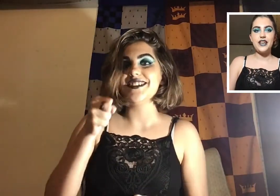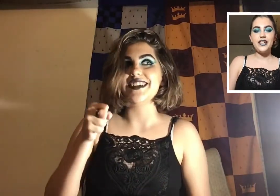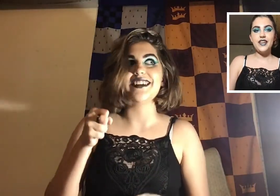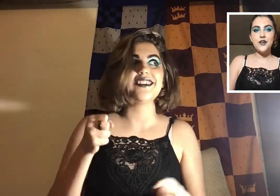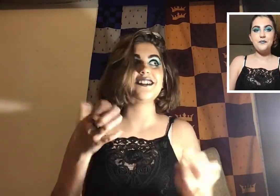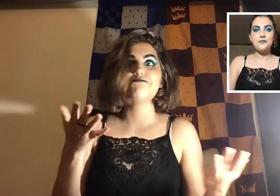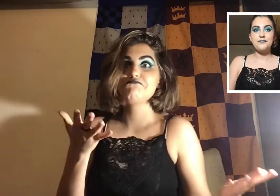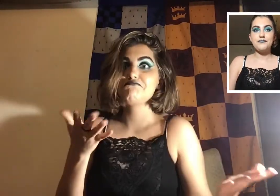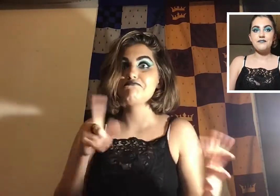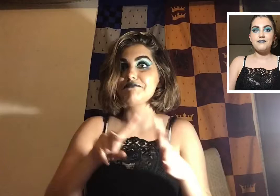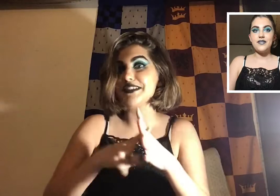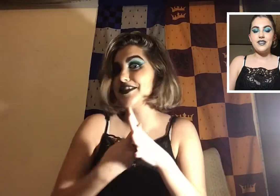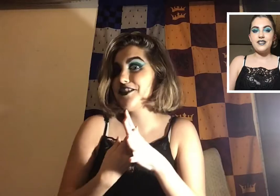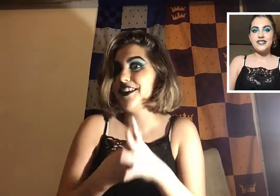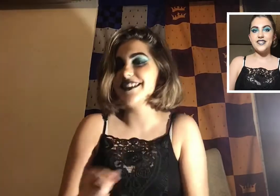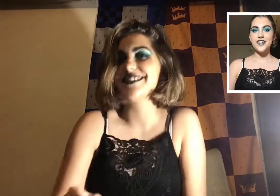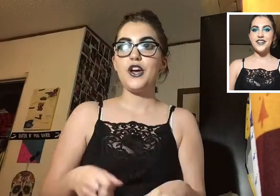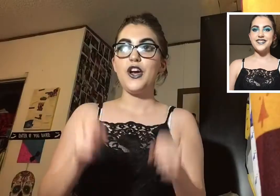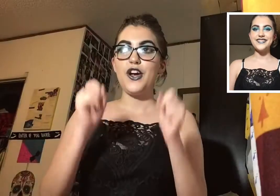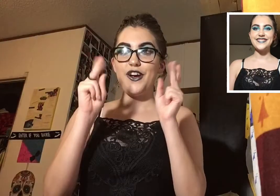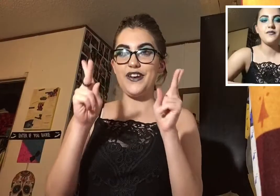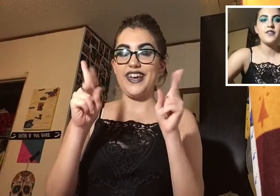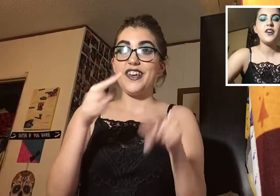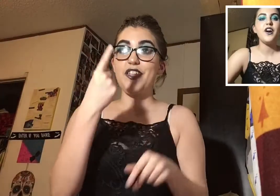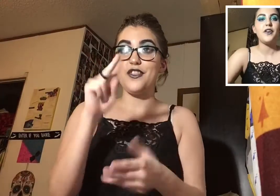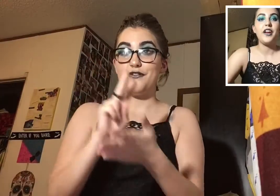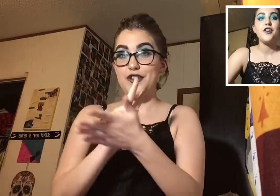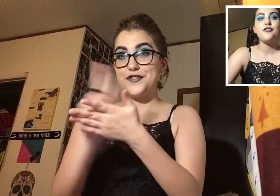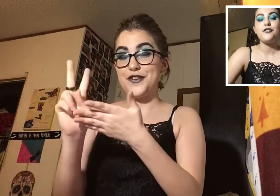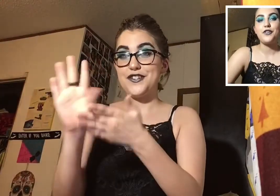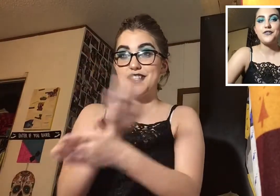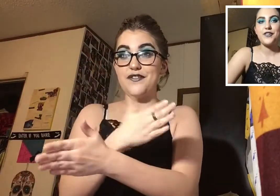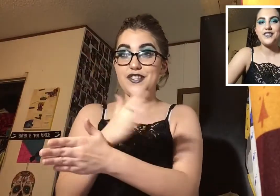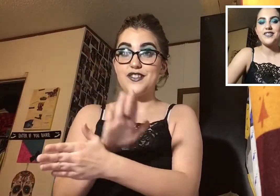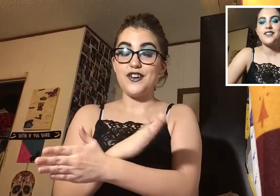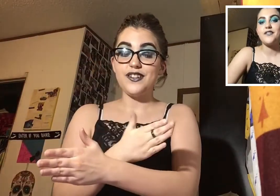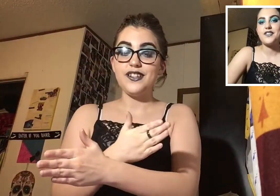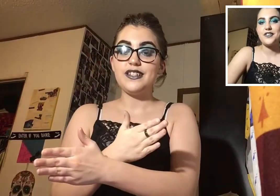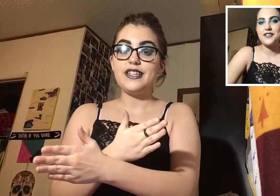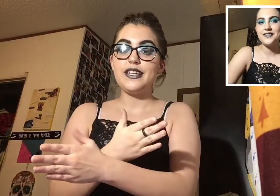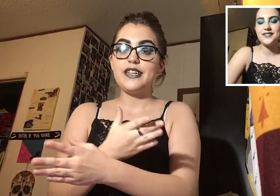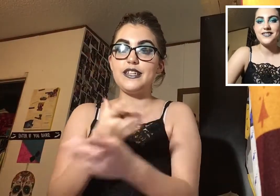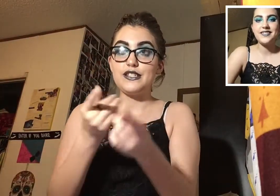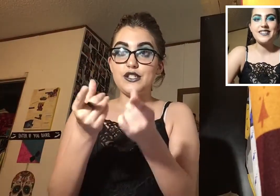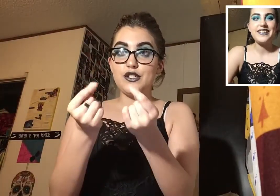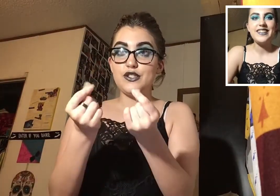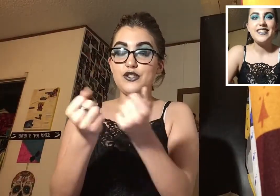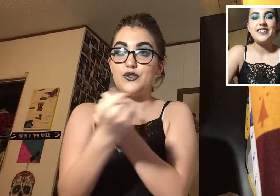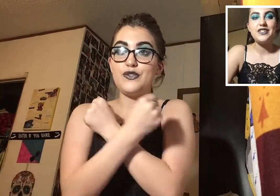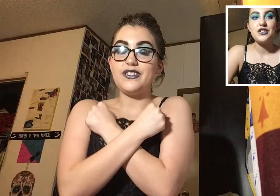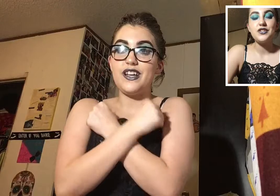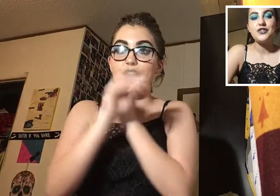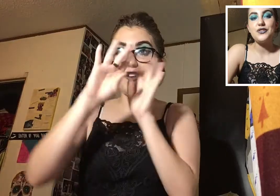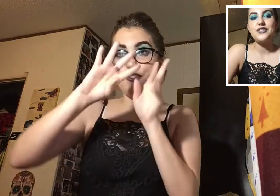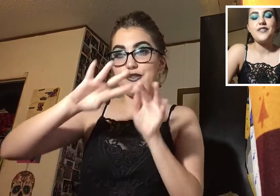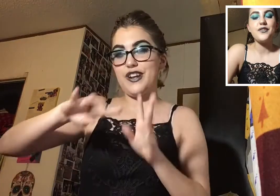Yeah, let's get started. Okay, the first verse of the song is, do you love the